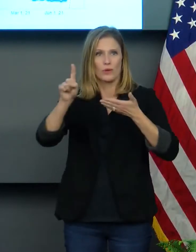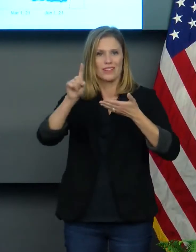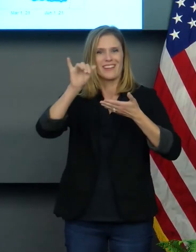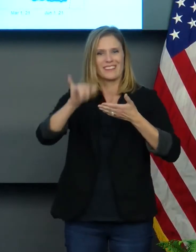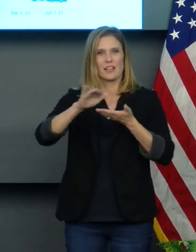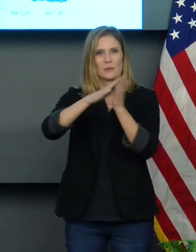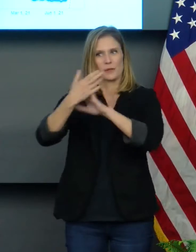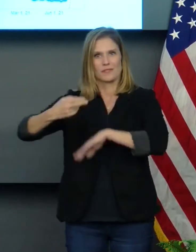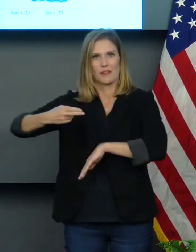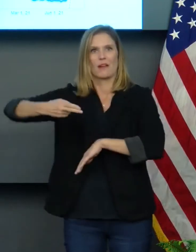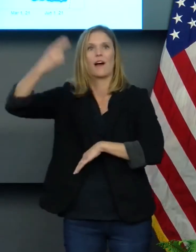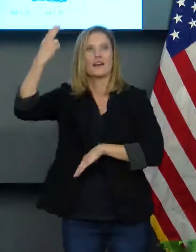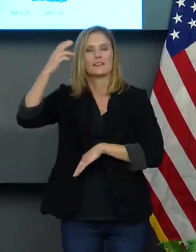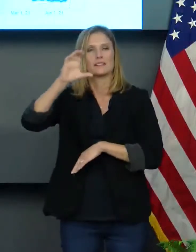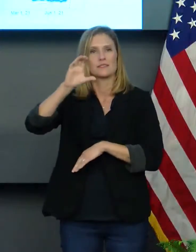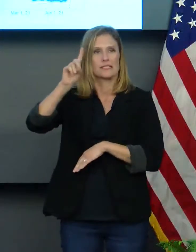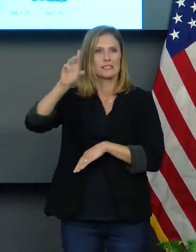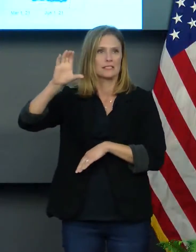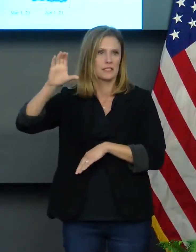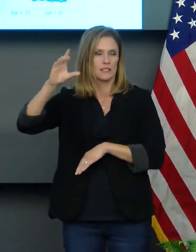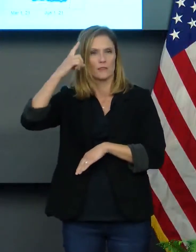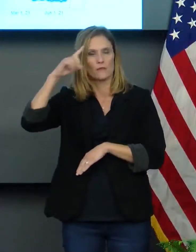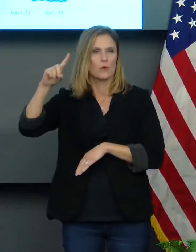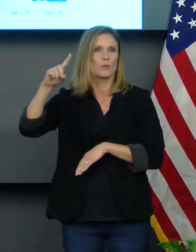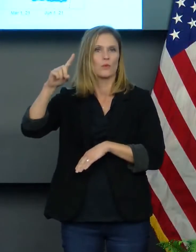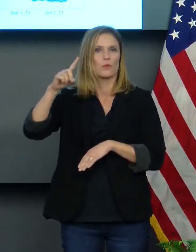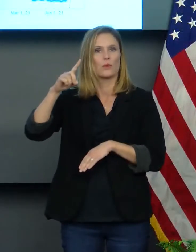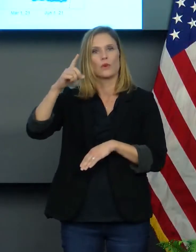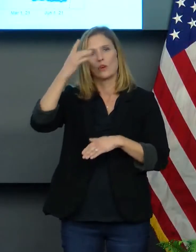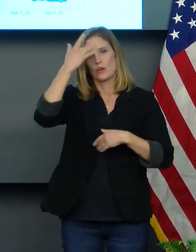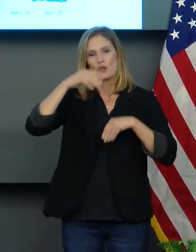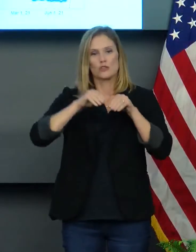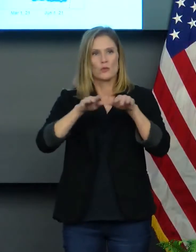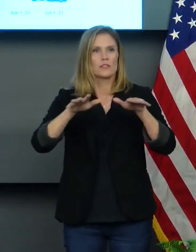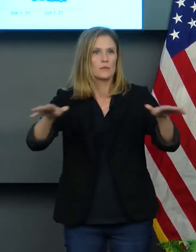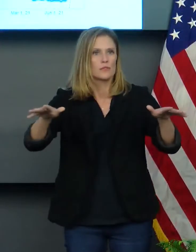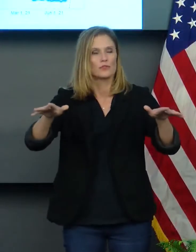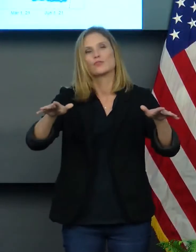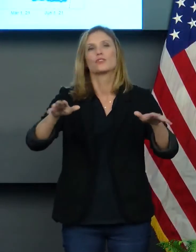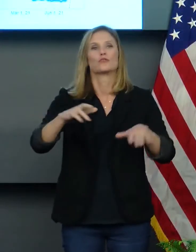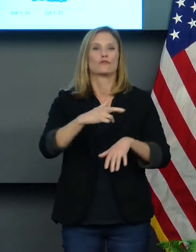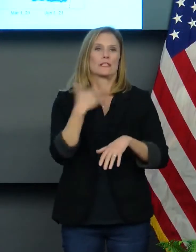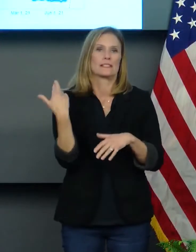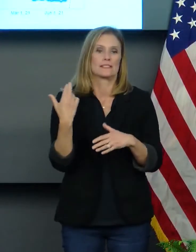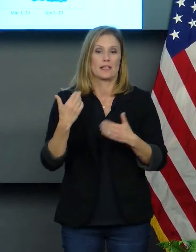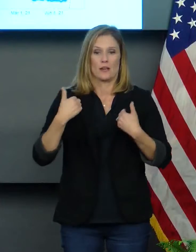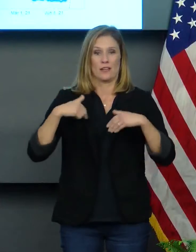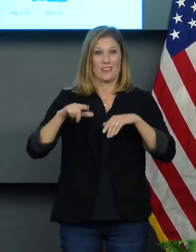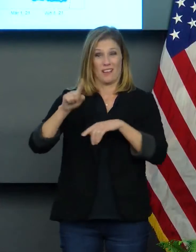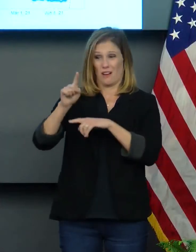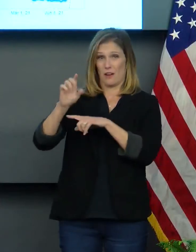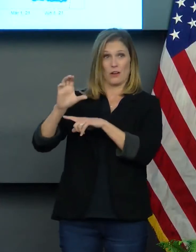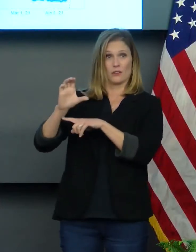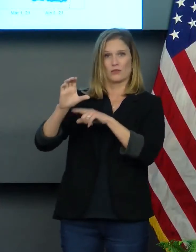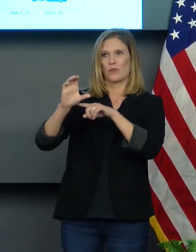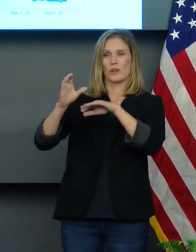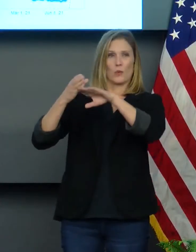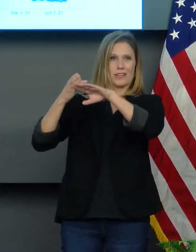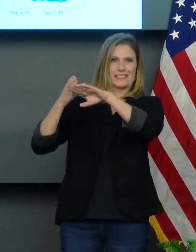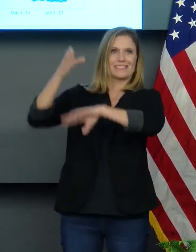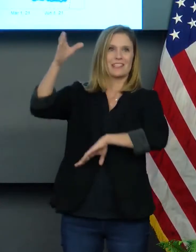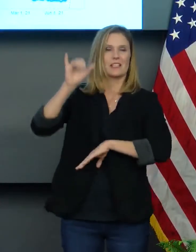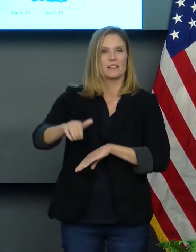the highest of CDC's 4 transmission risk categories, and we are now exceeding that on a